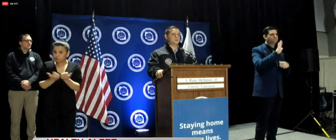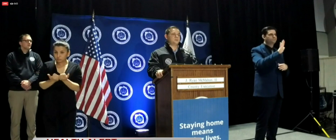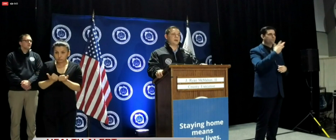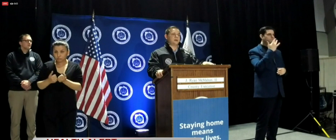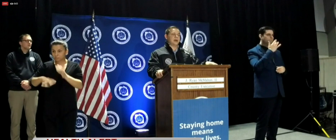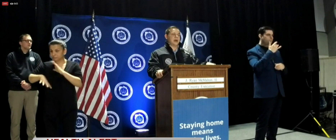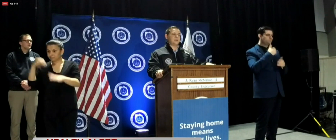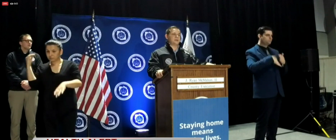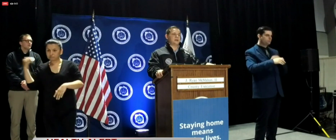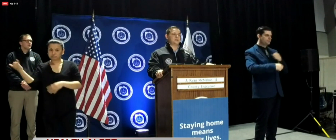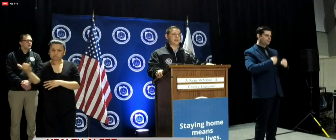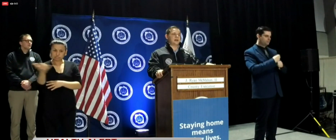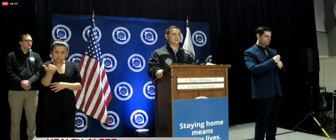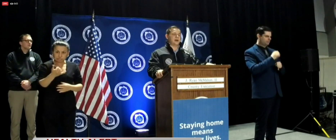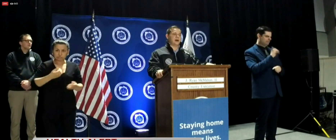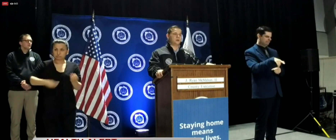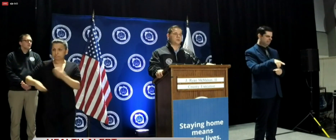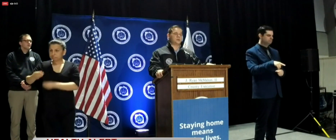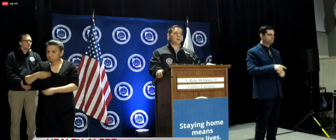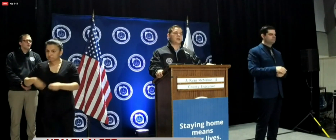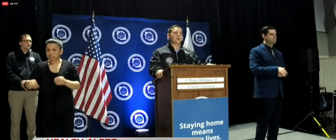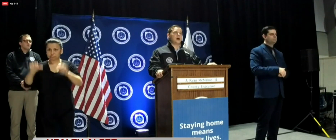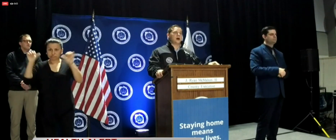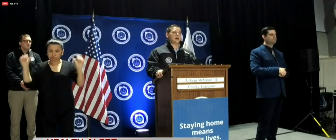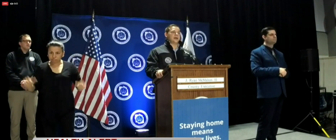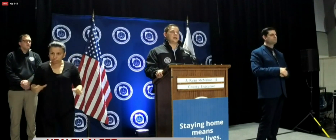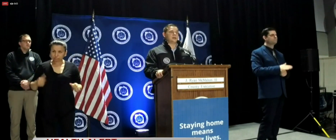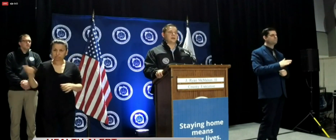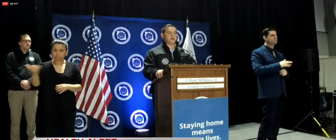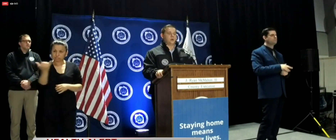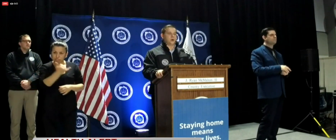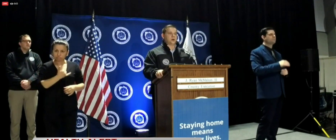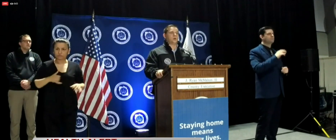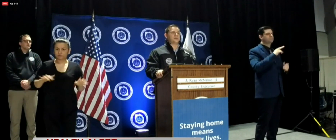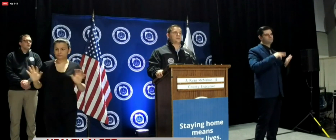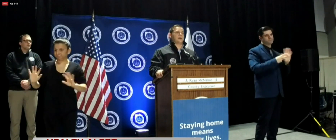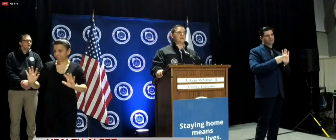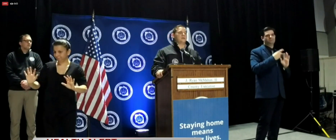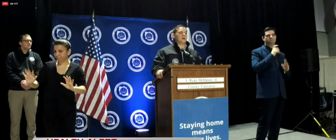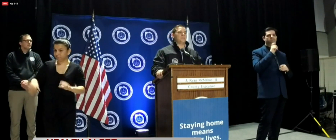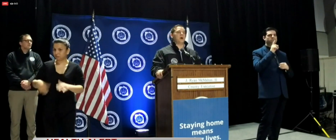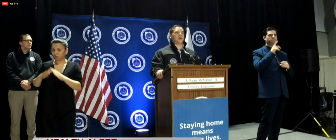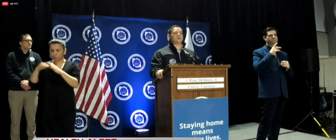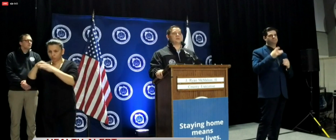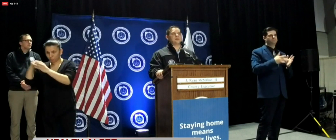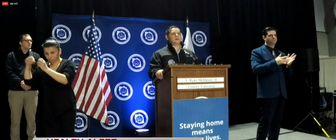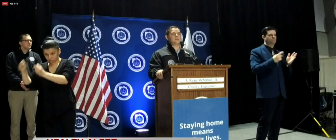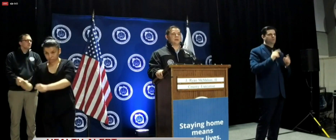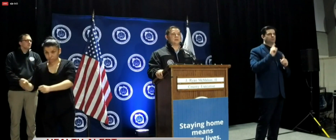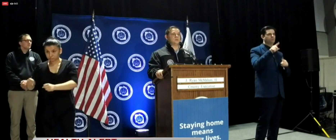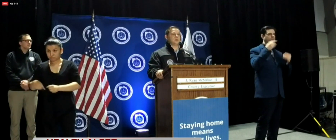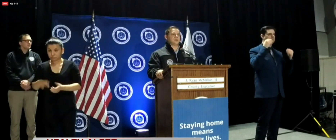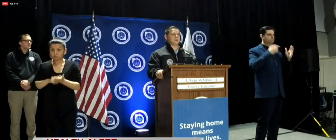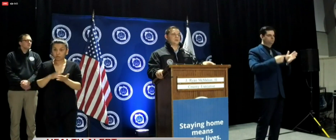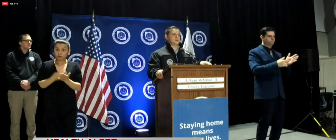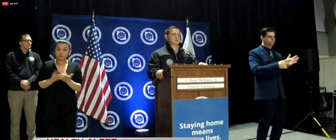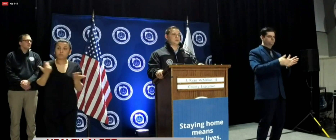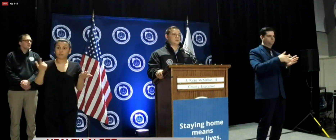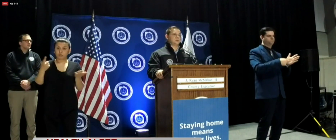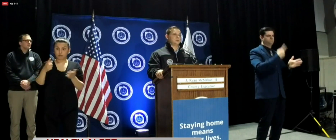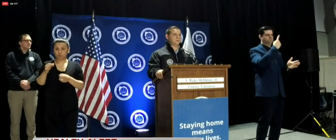commercial spending habits outside of the house or going to any parks, by